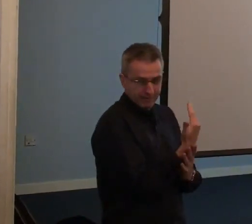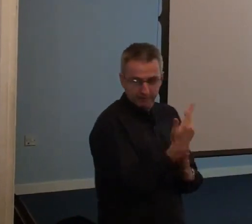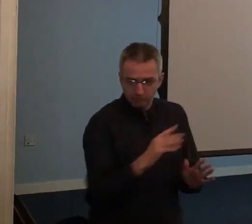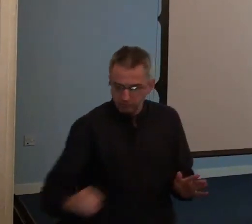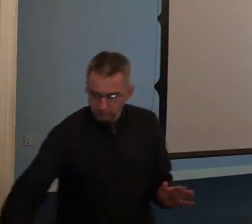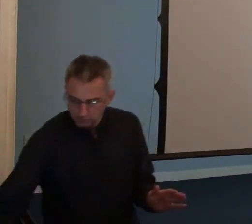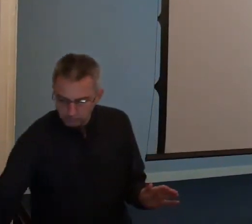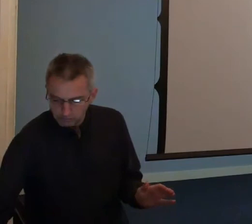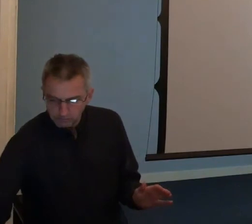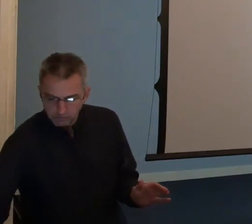we finish. So some more developments.